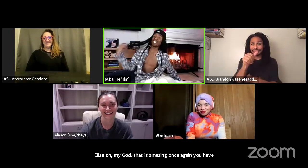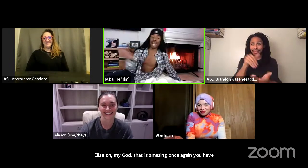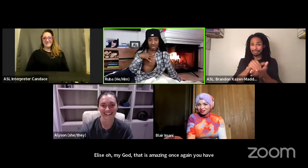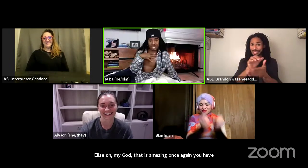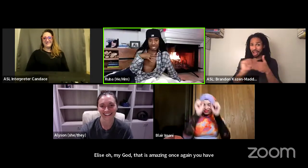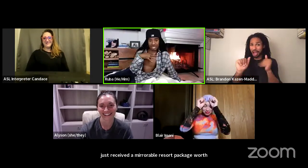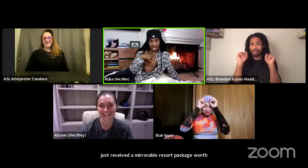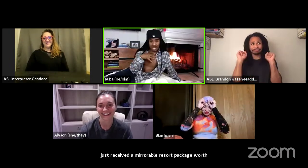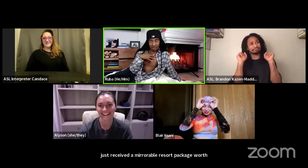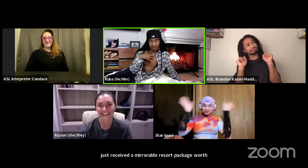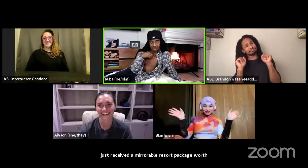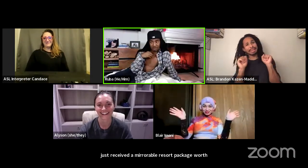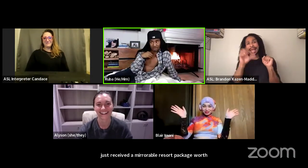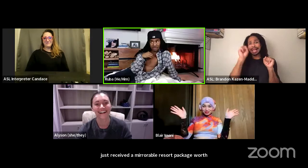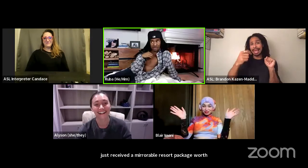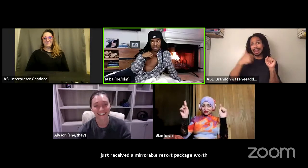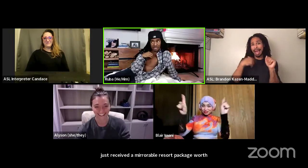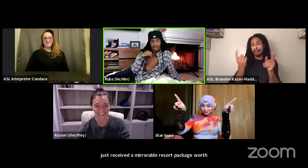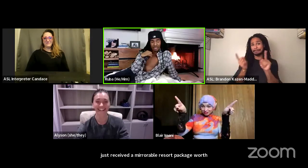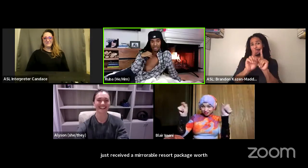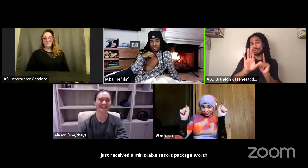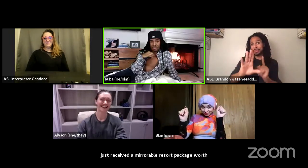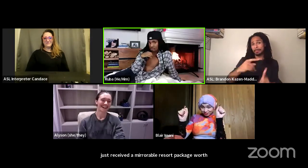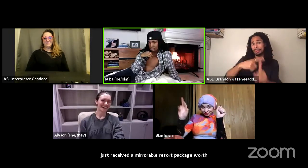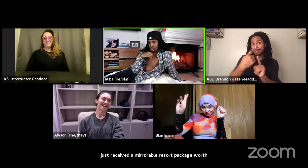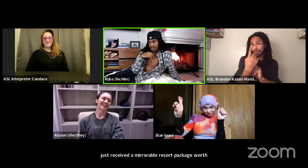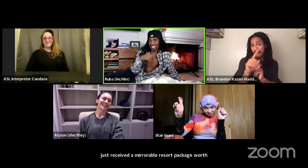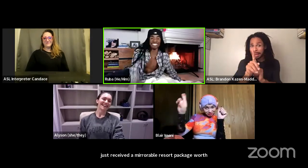$10,000. Can I be your plus one?